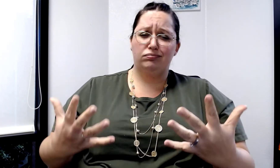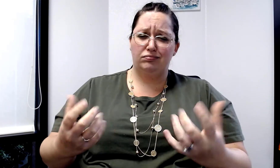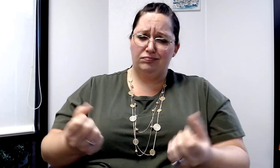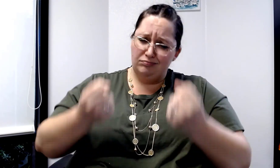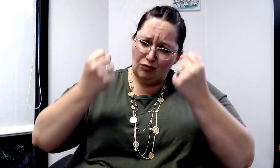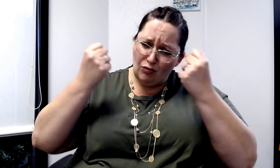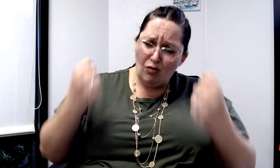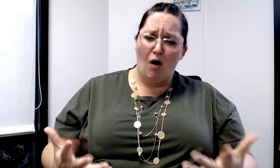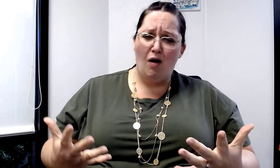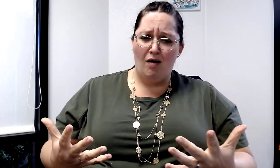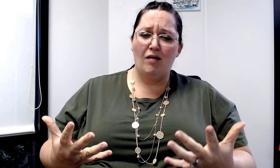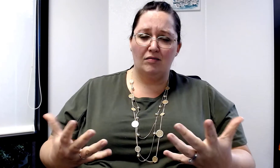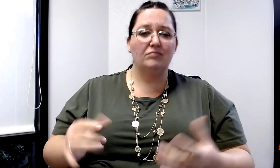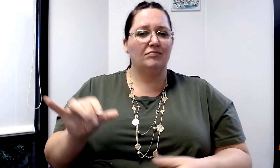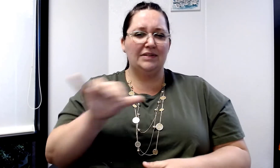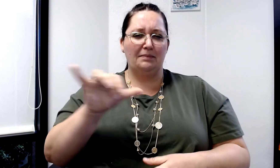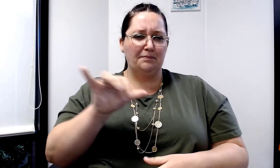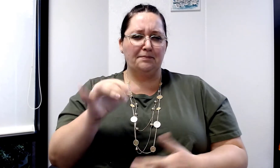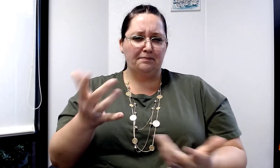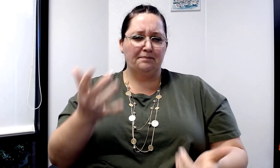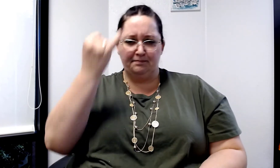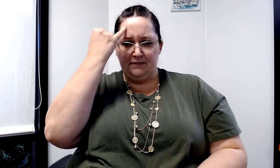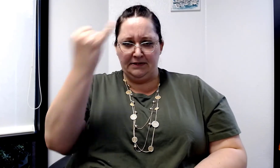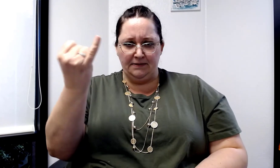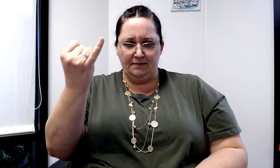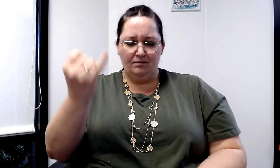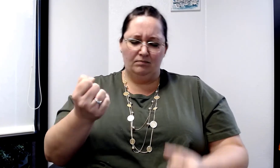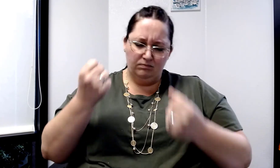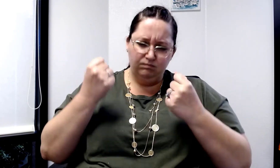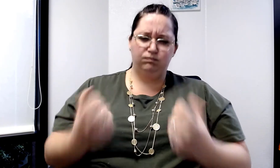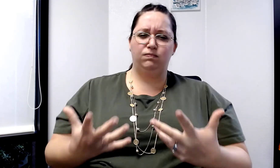have a lot of homework. Right? Same idea.